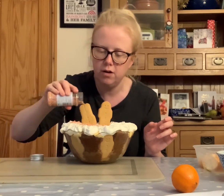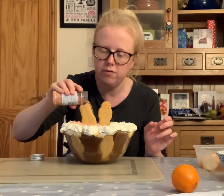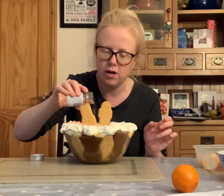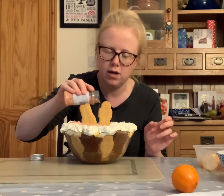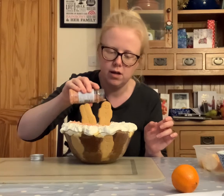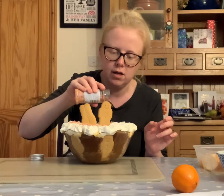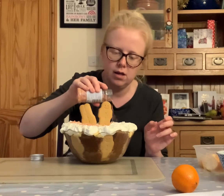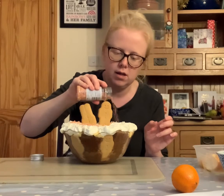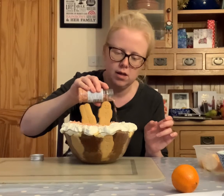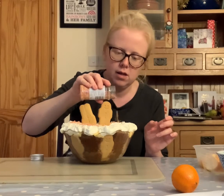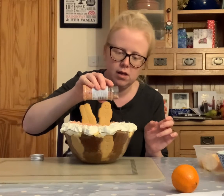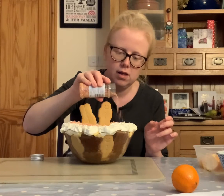over.